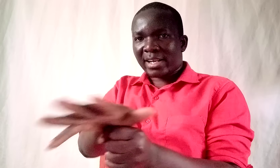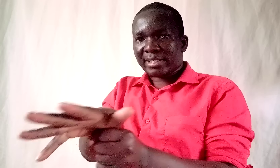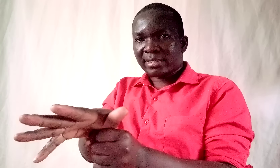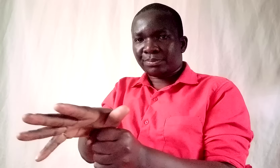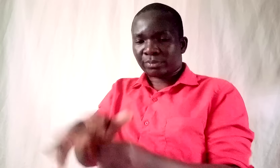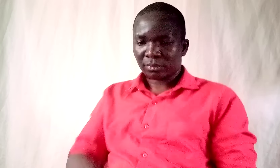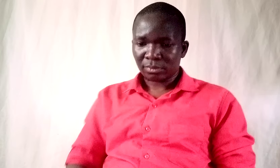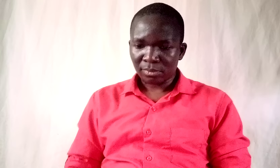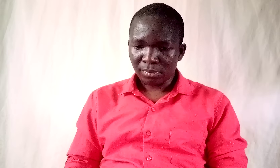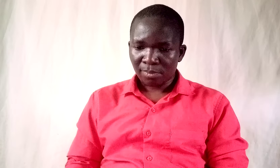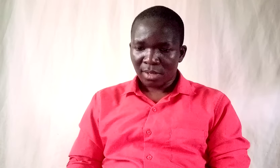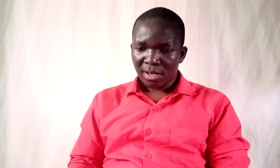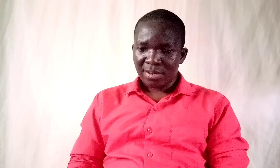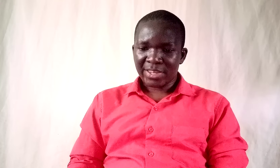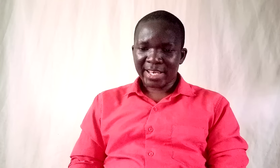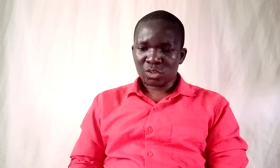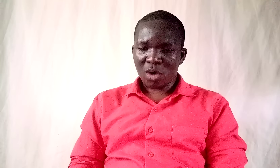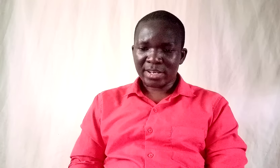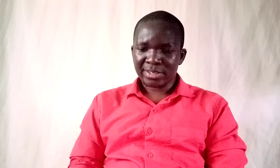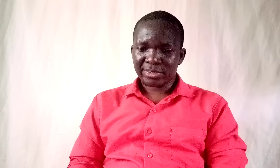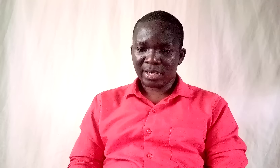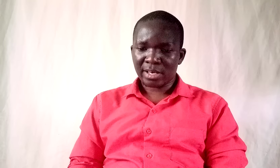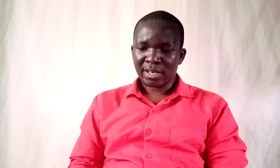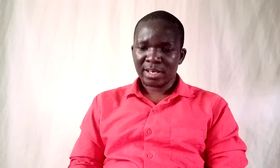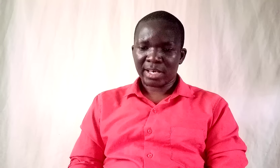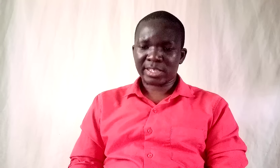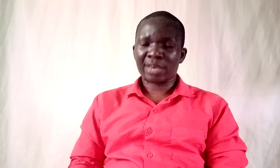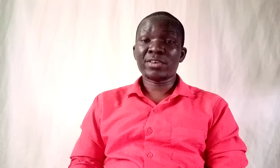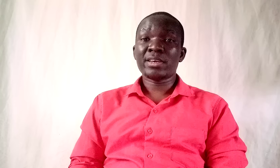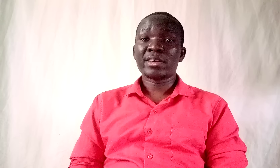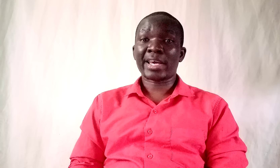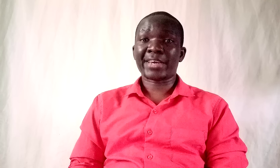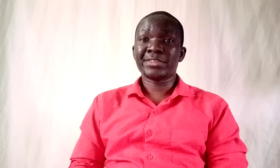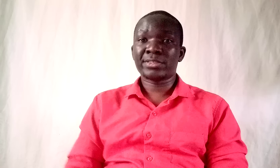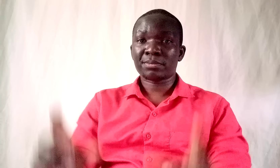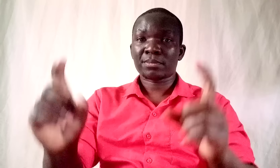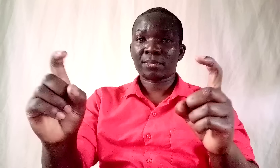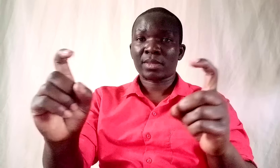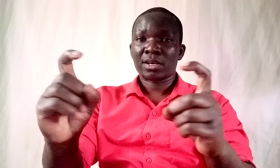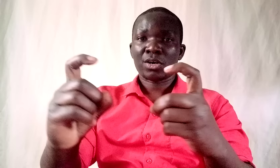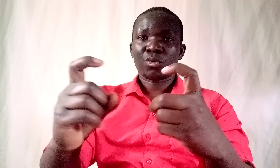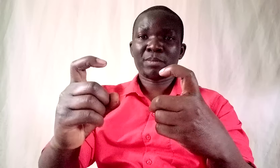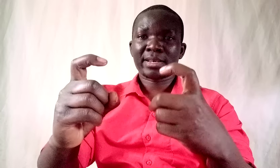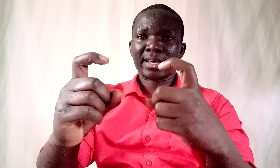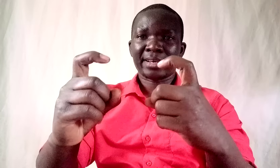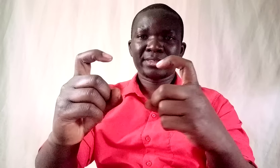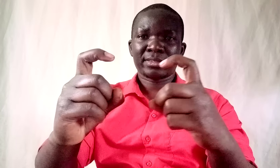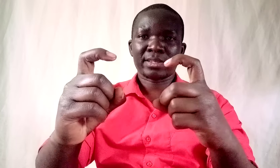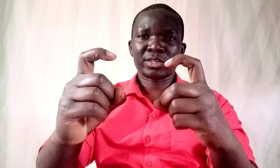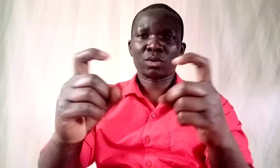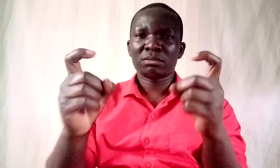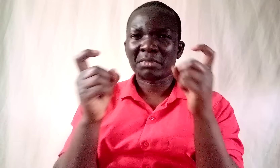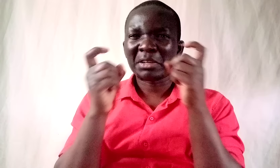coronavirus. The next one is HIV AIDS. We make eggs. This one. Then from